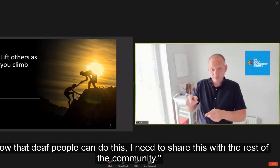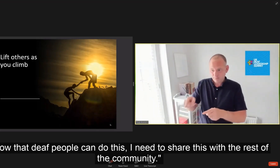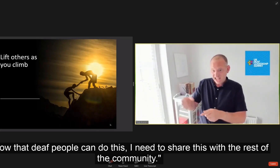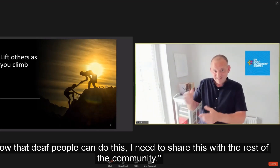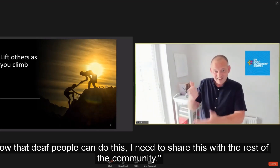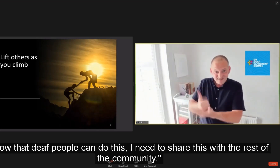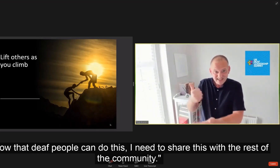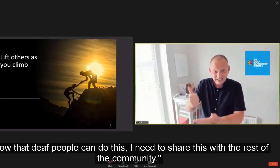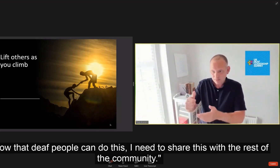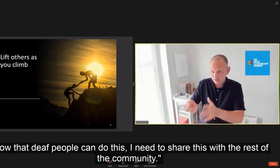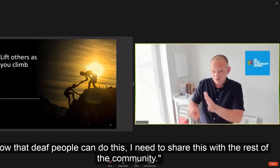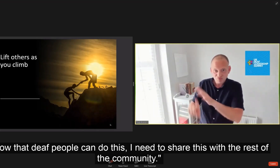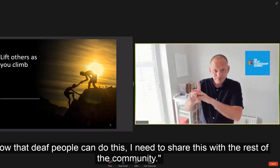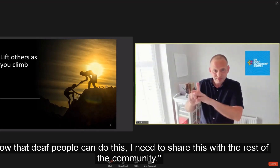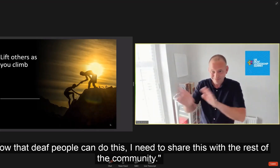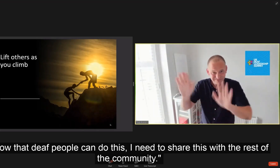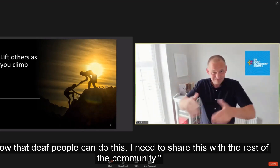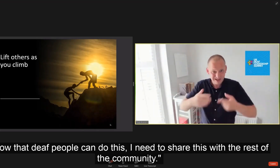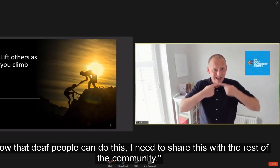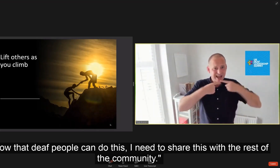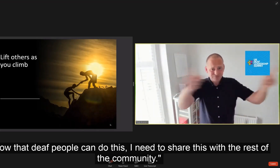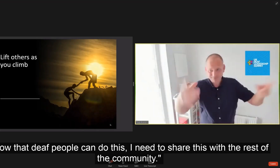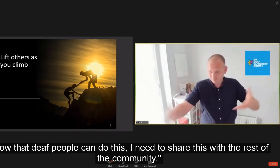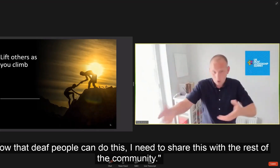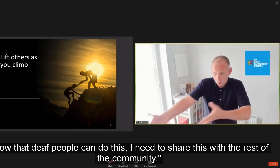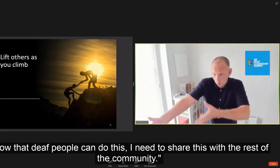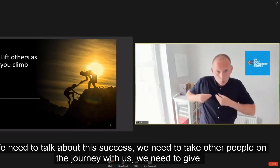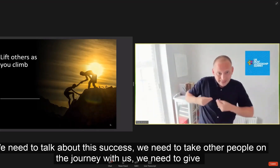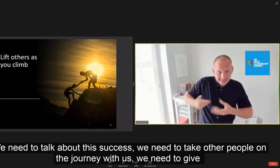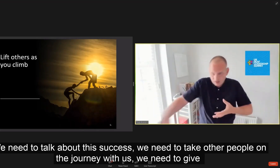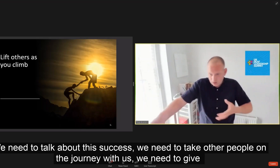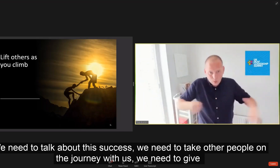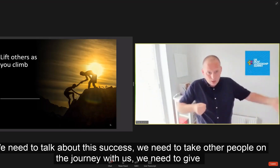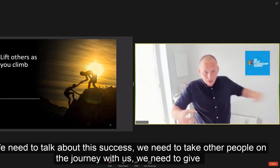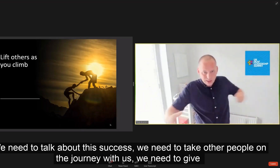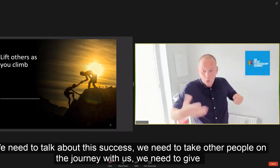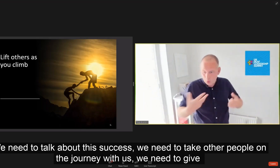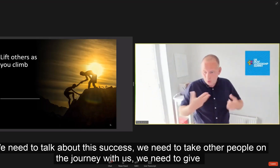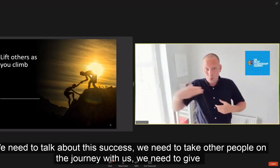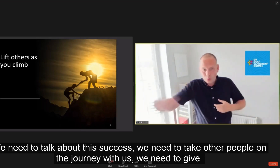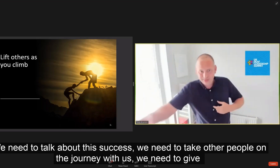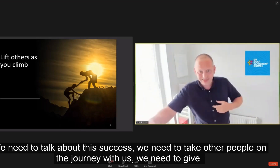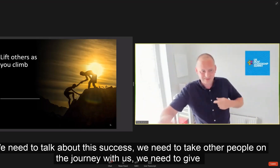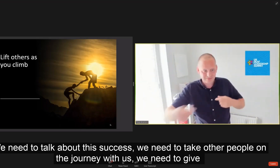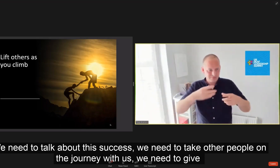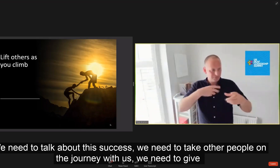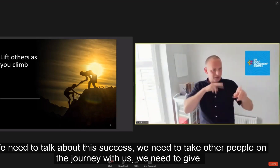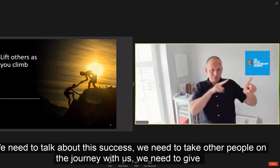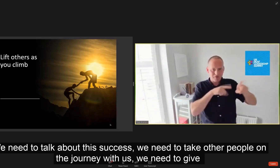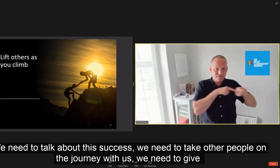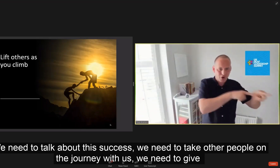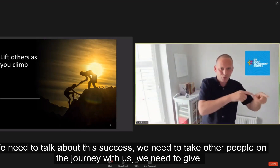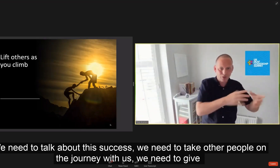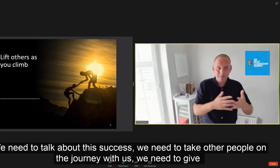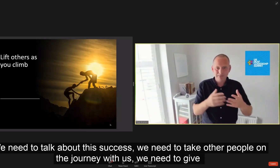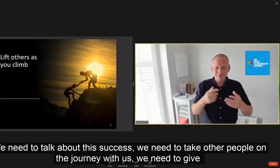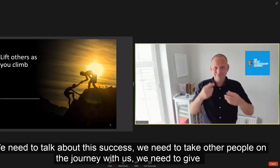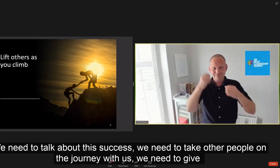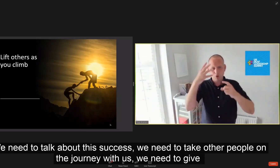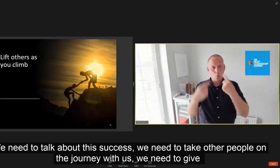do this. I need to share this with the rest of the community. And, you know, we need to talk about this success, and we need to take other people on the journey with us. We need